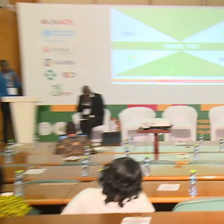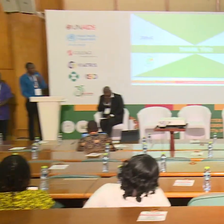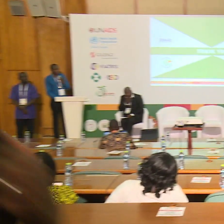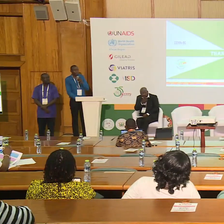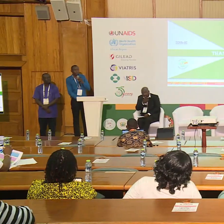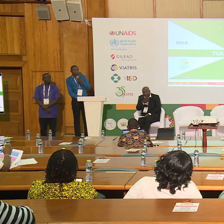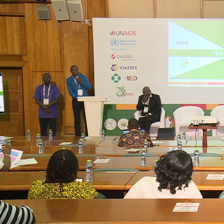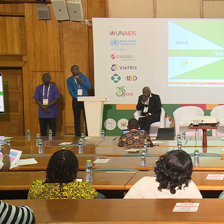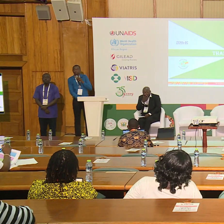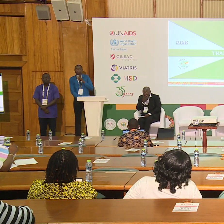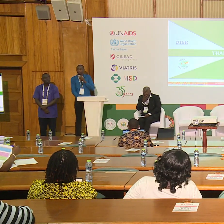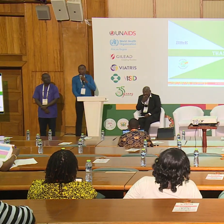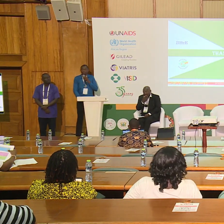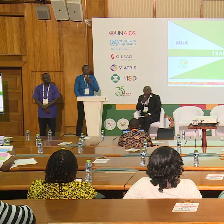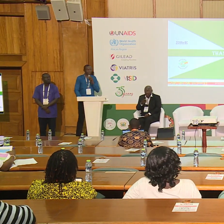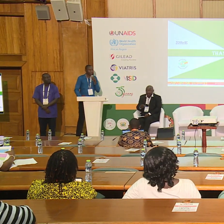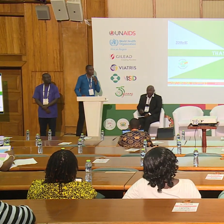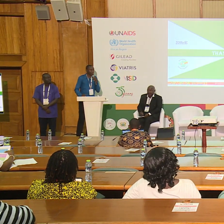Okay.